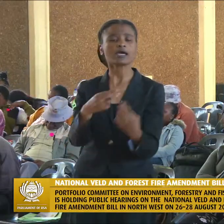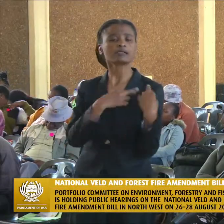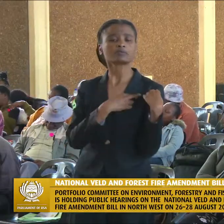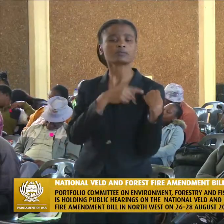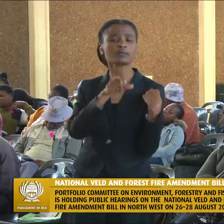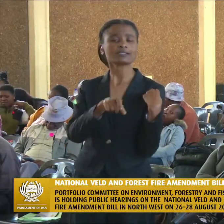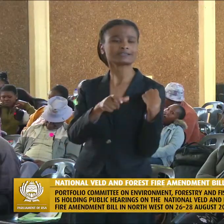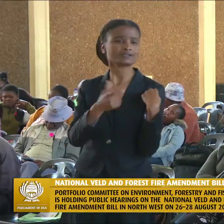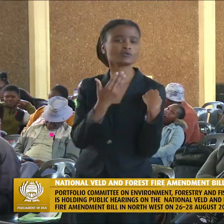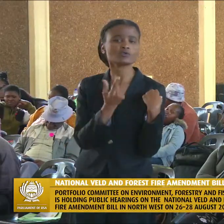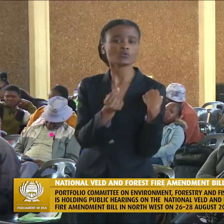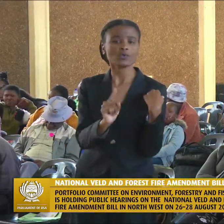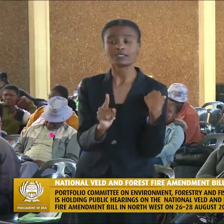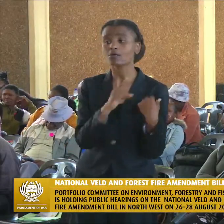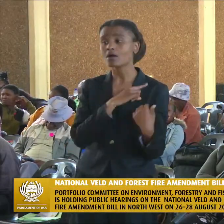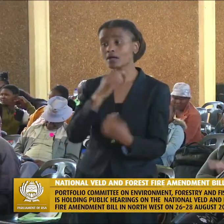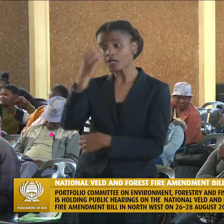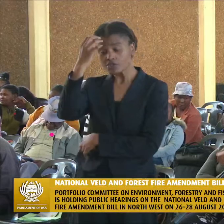person